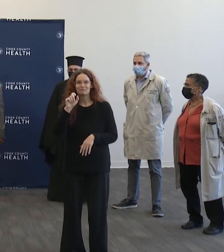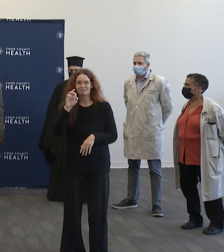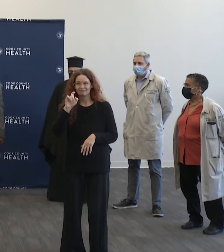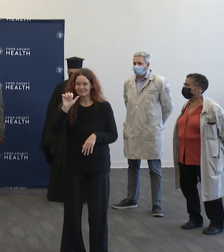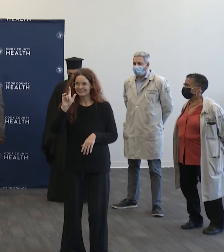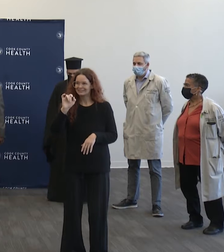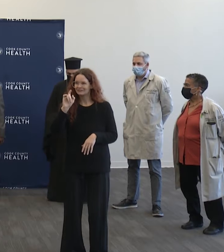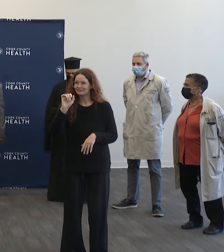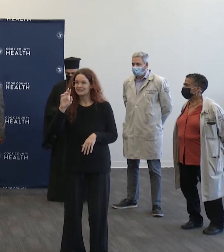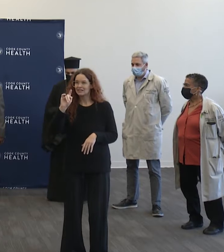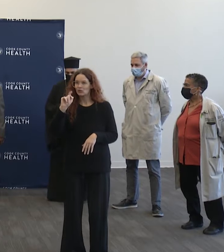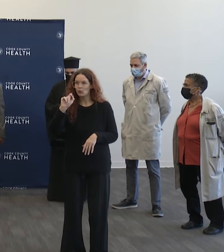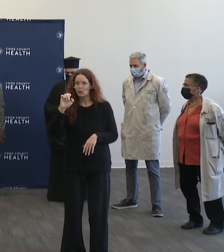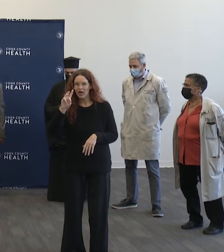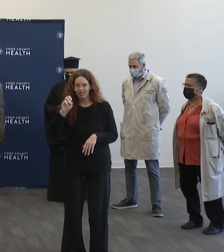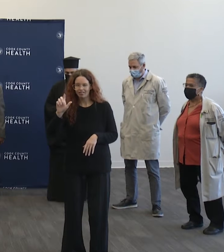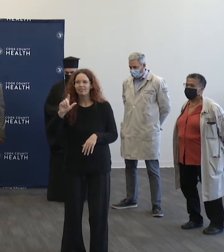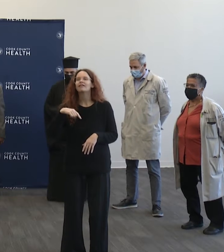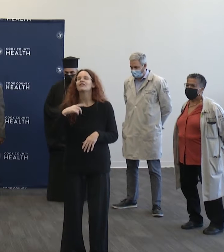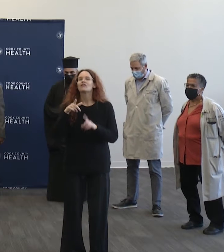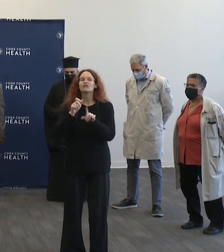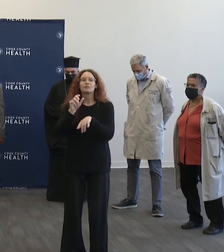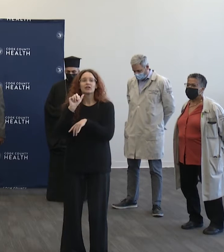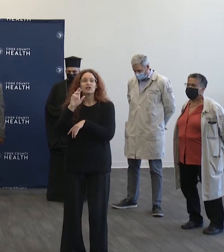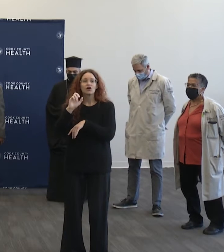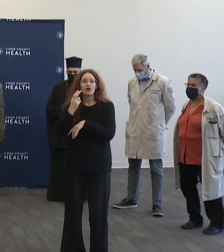Grogan, Vicar for Healthcare for the Archdiocese.